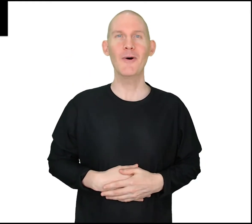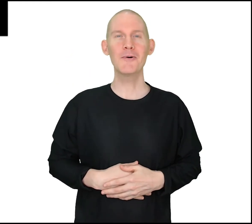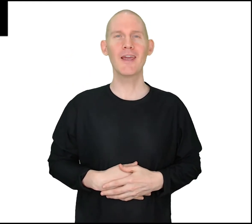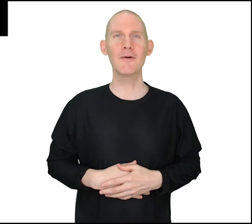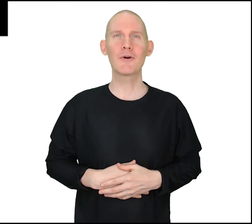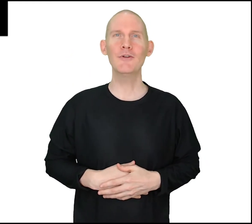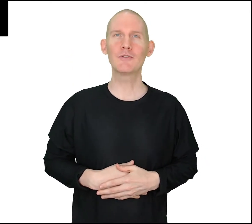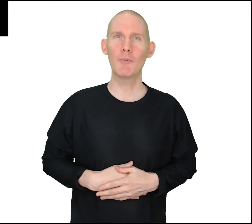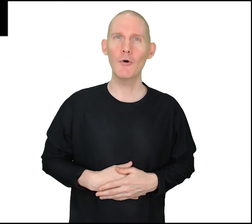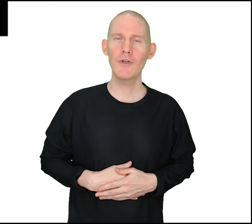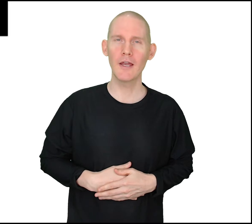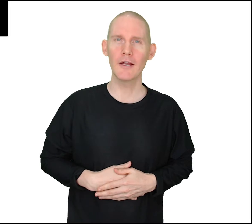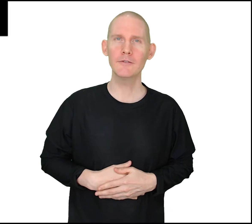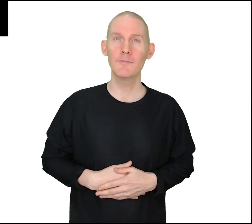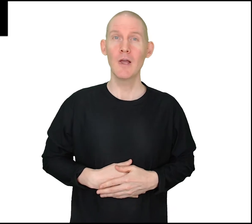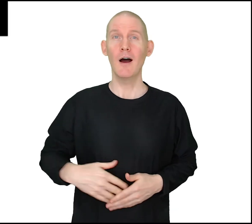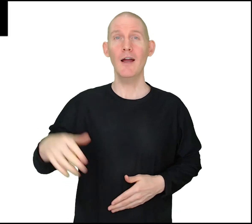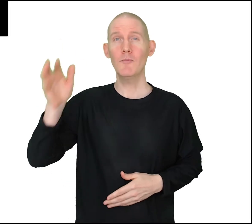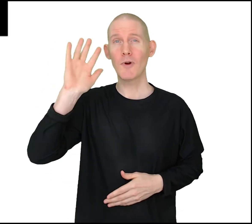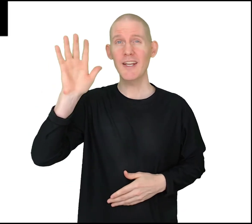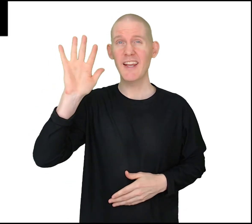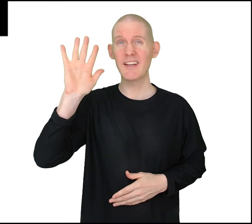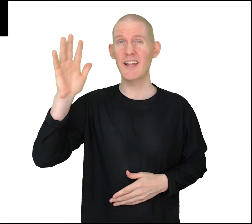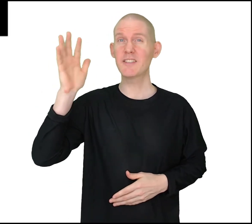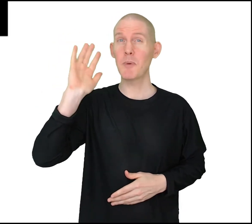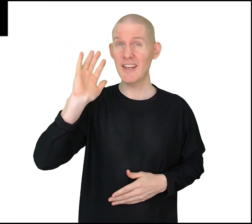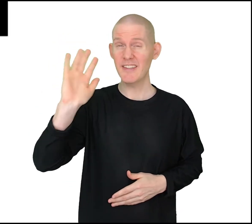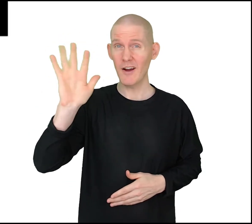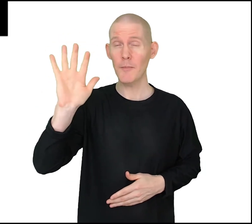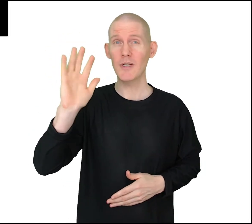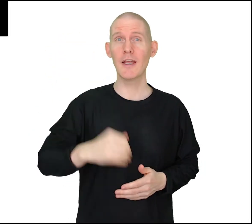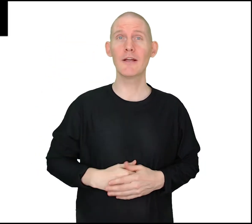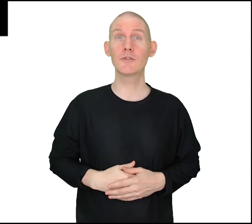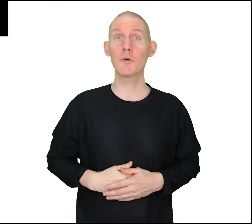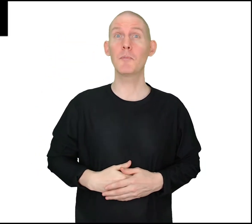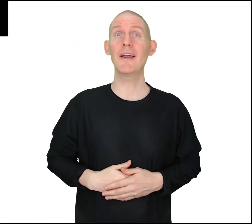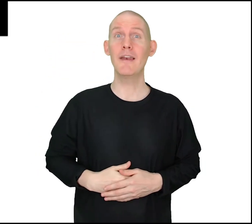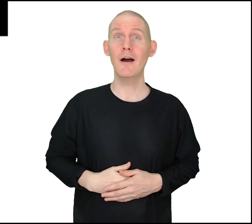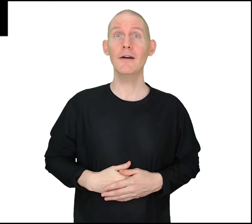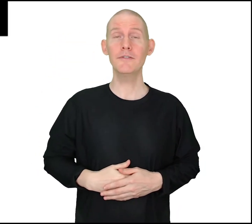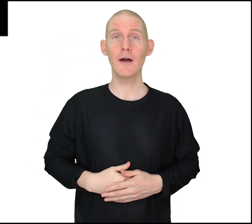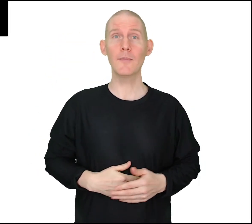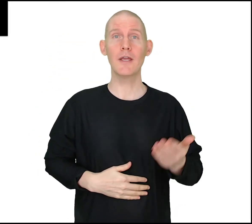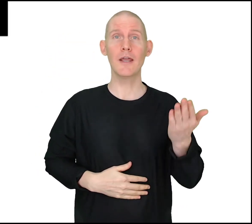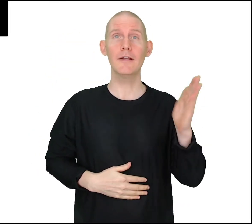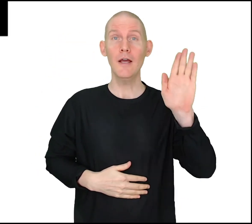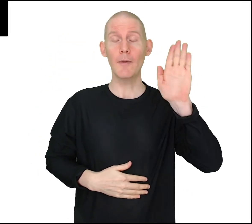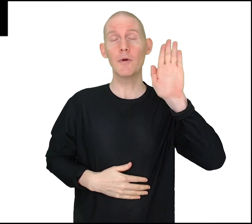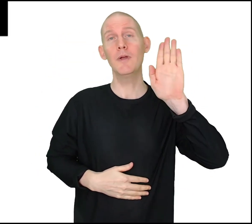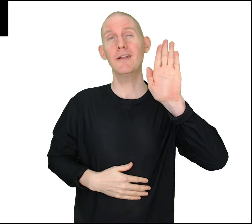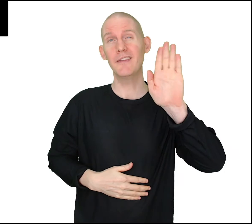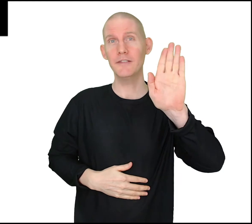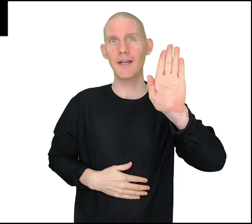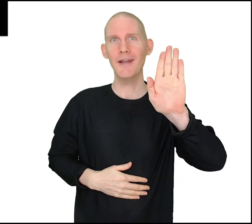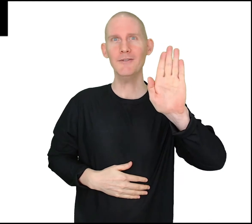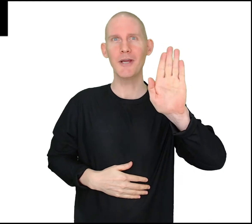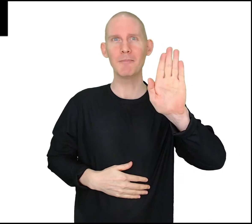Okay, we're going to use both hands. I'm right-handed. That's my dominant hand. So with my non-dominant hand, I'm going to make this hand shape. All